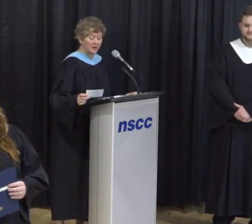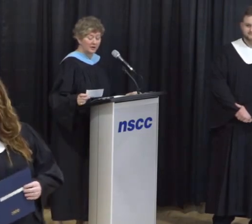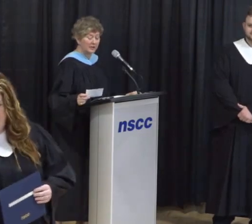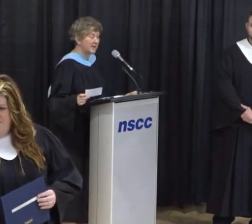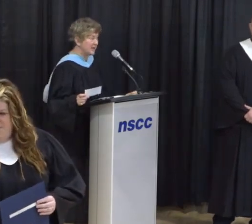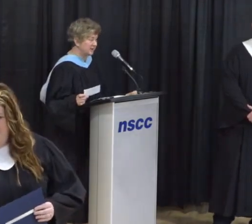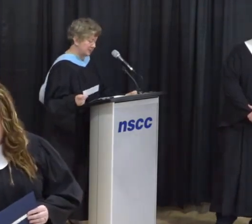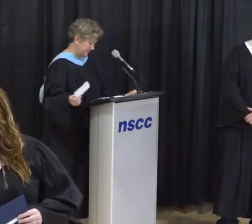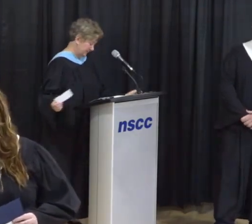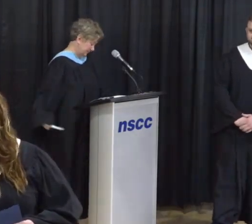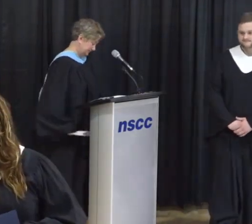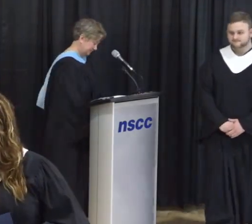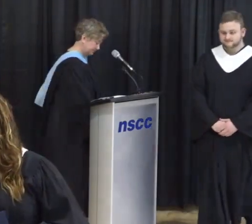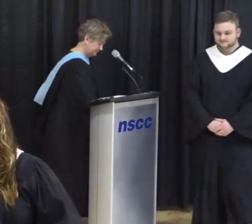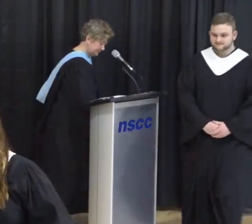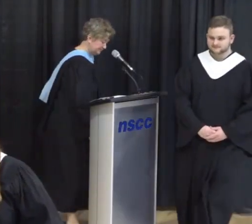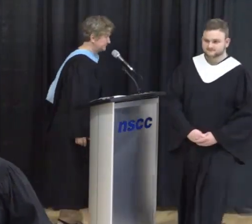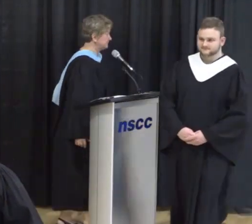Connor Kennedy.